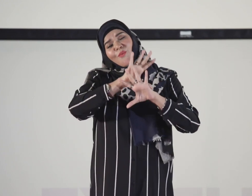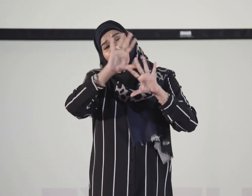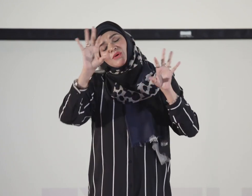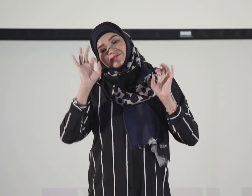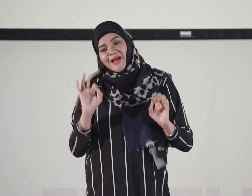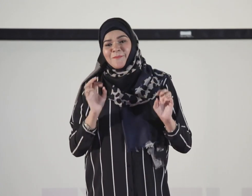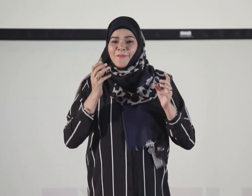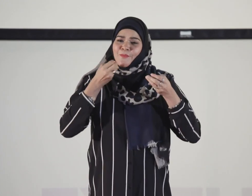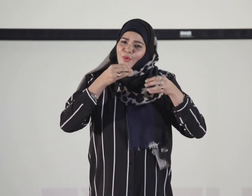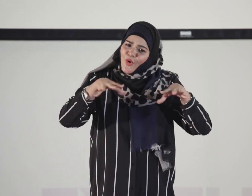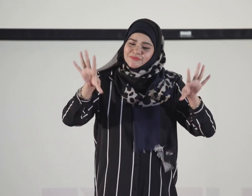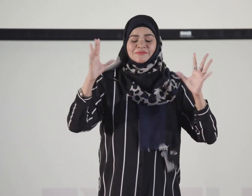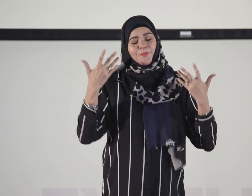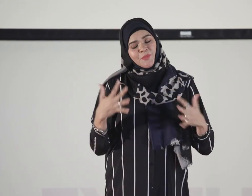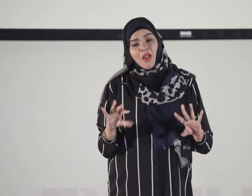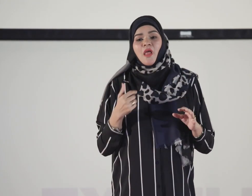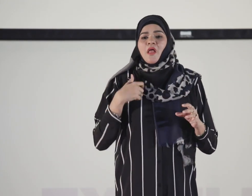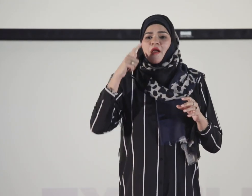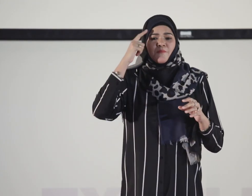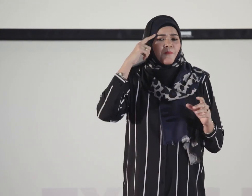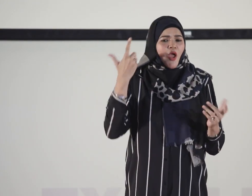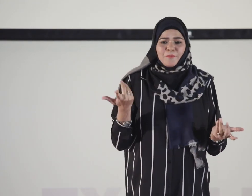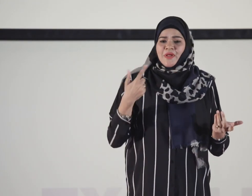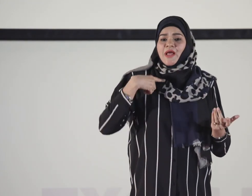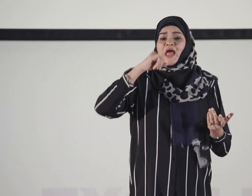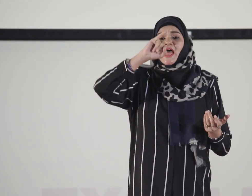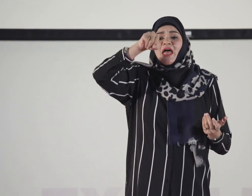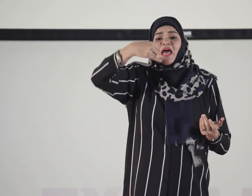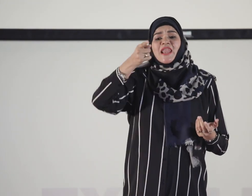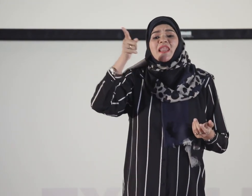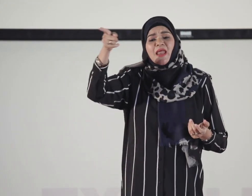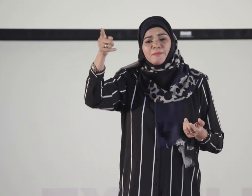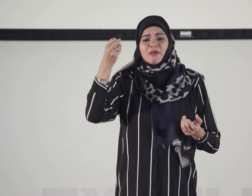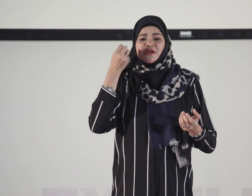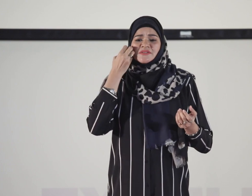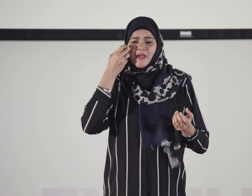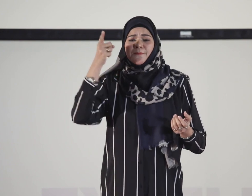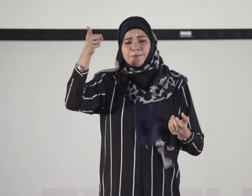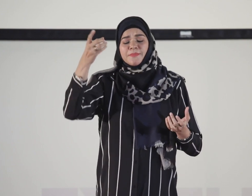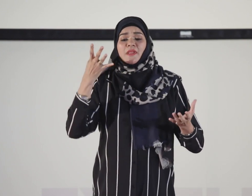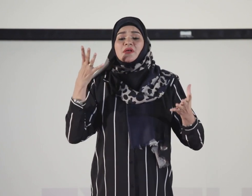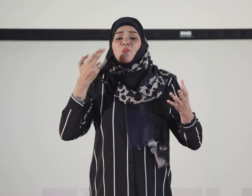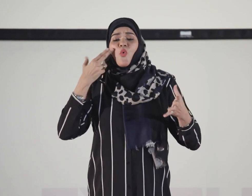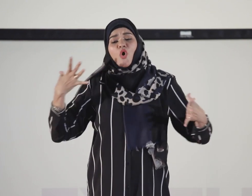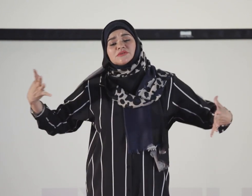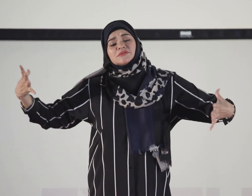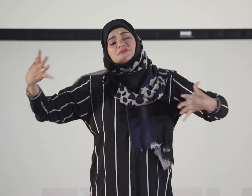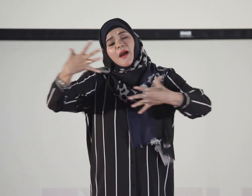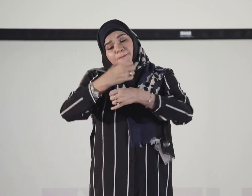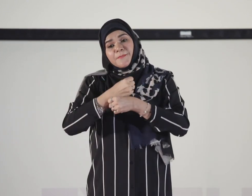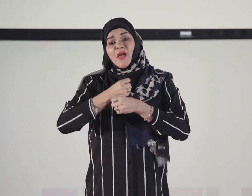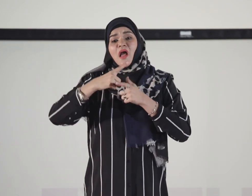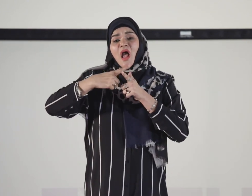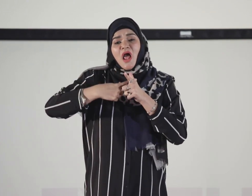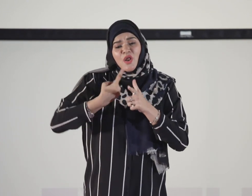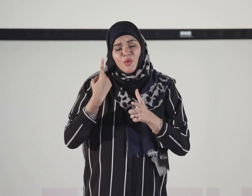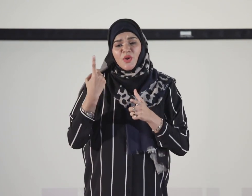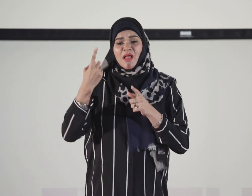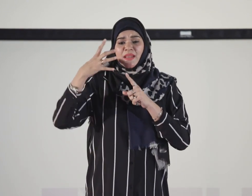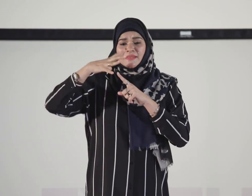by and everybody would praise my work in glory. Then once I got invited to a TV